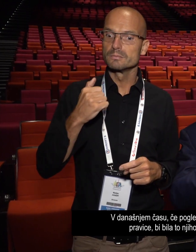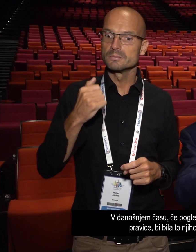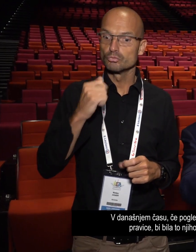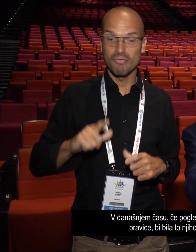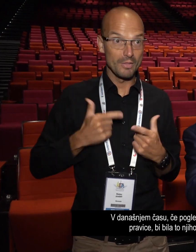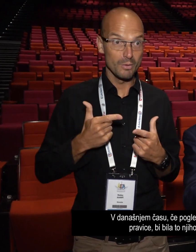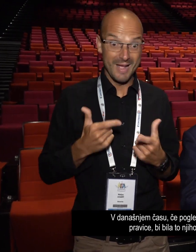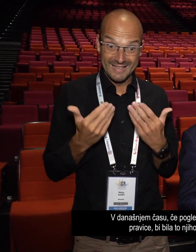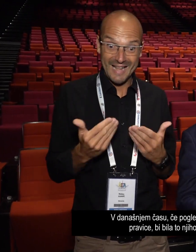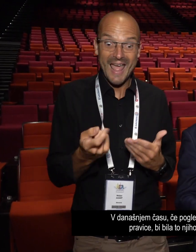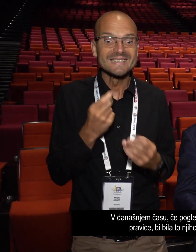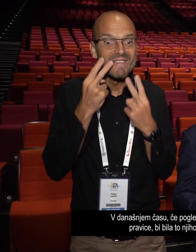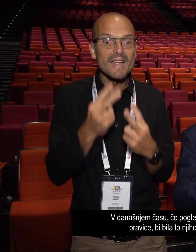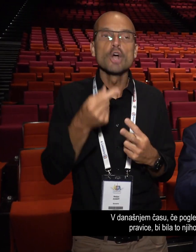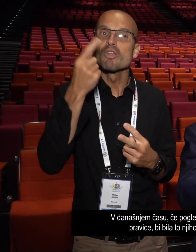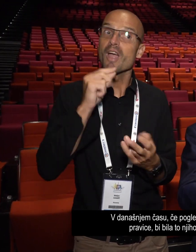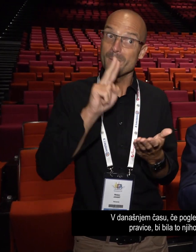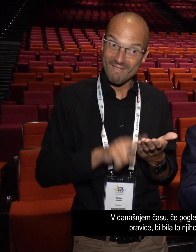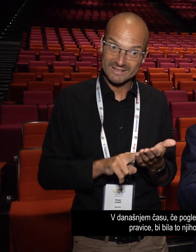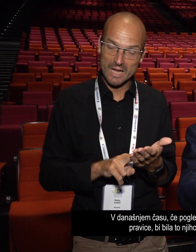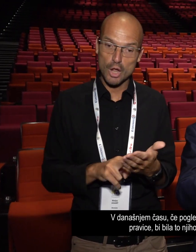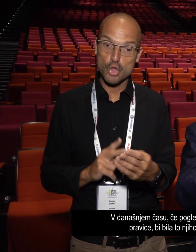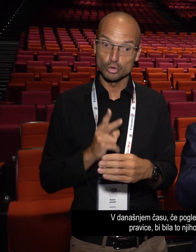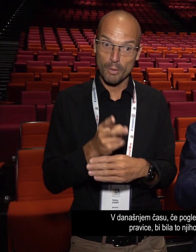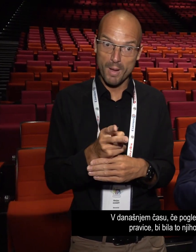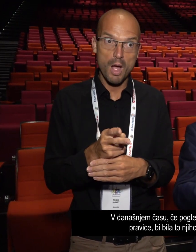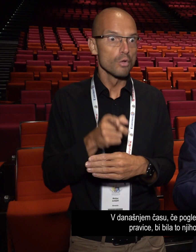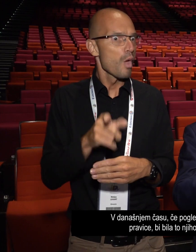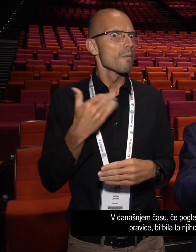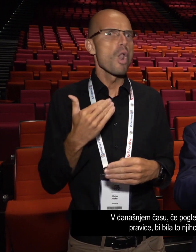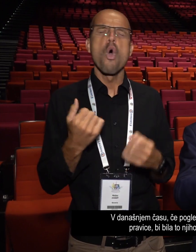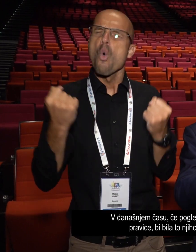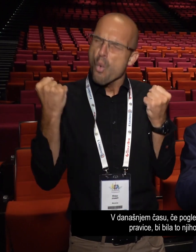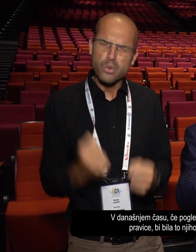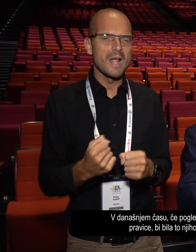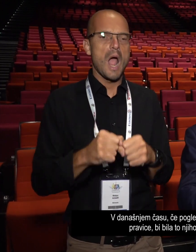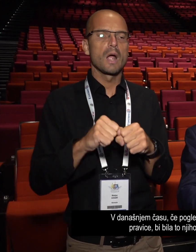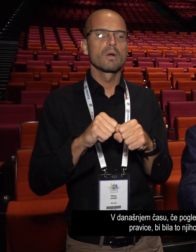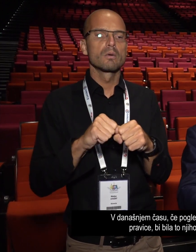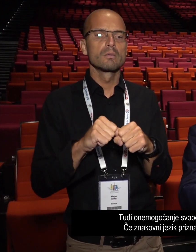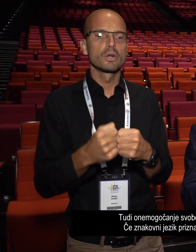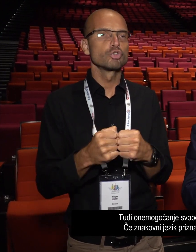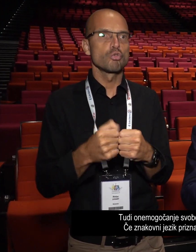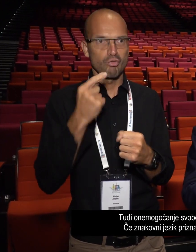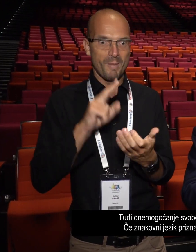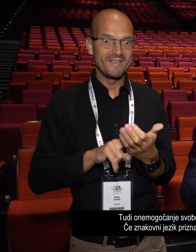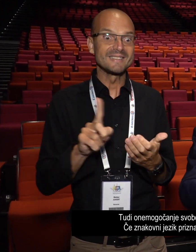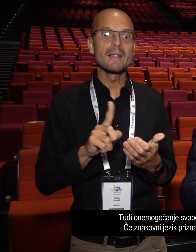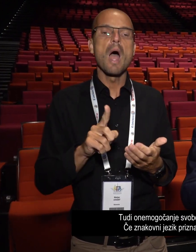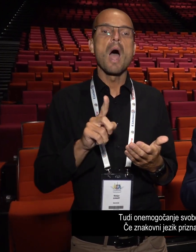human rights point of view, a human rights approach, this would be considered to be a violation of freedom of expression. So I think what you're doing by